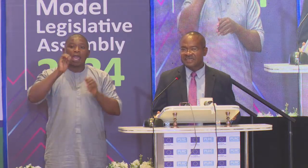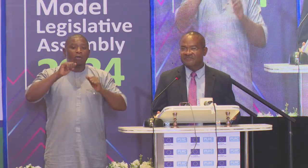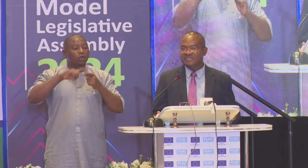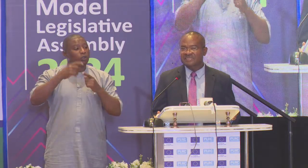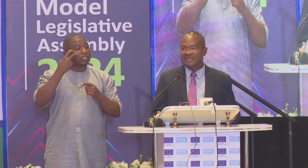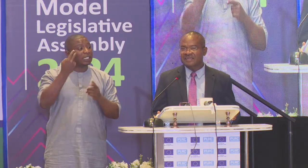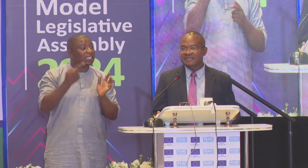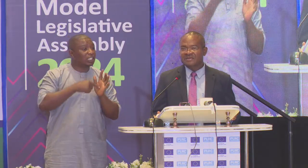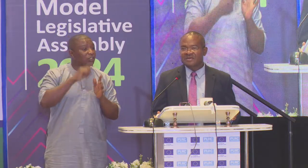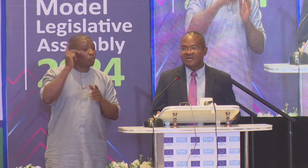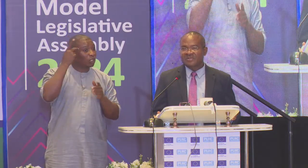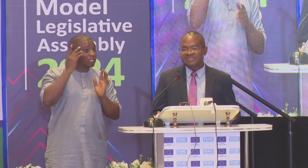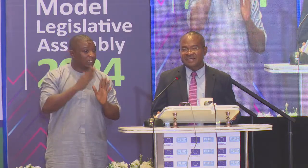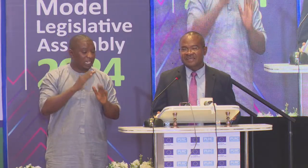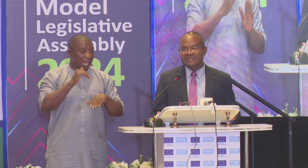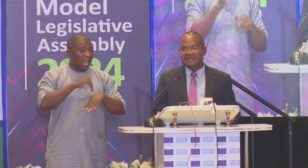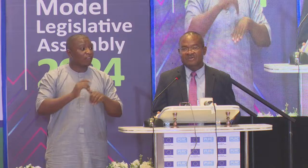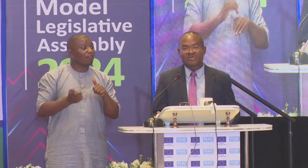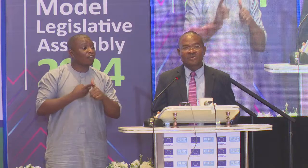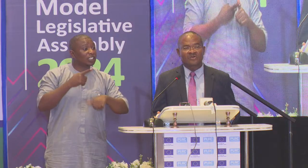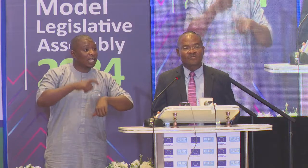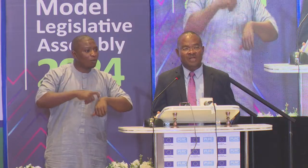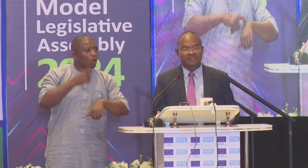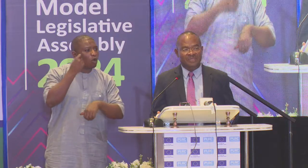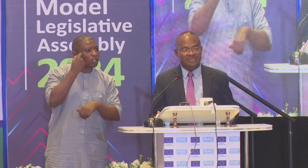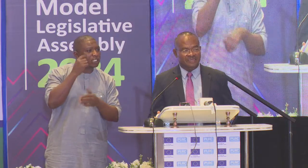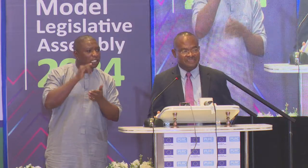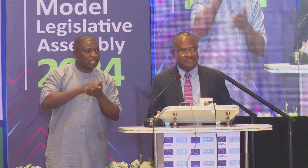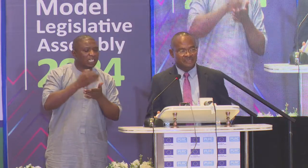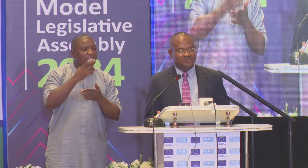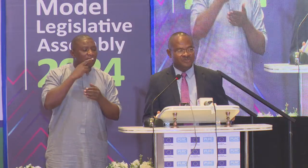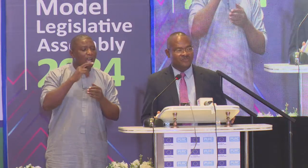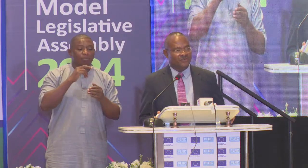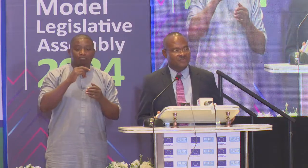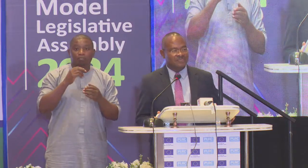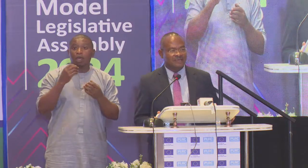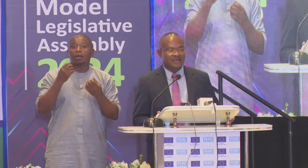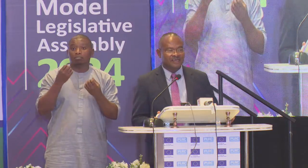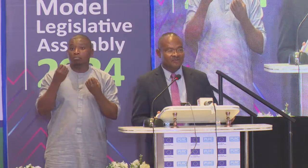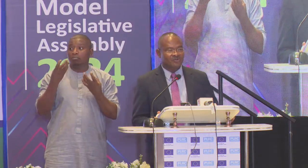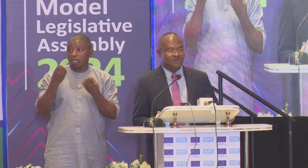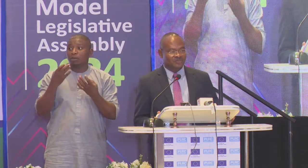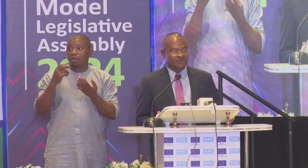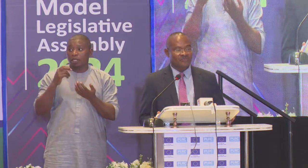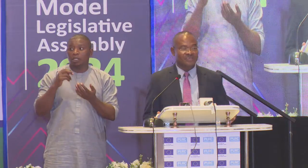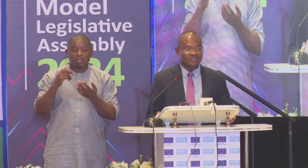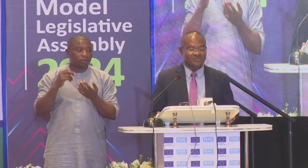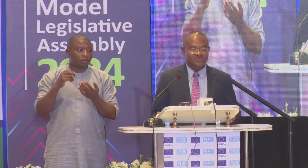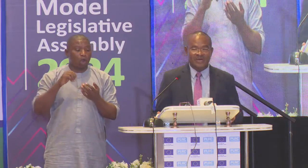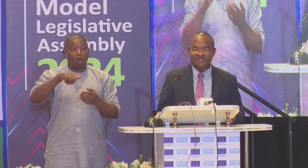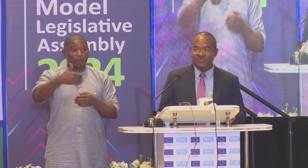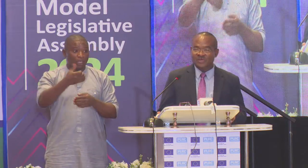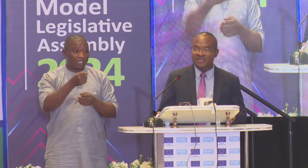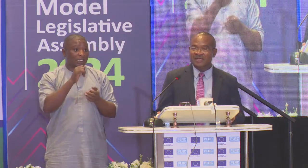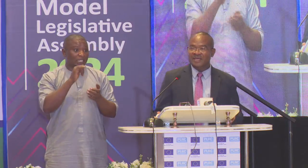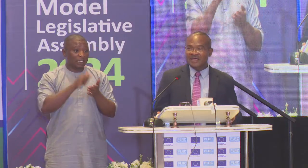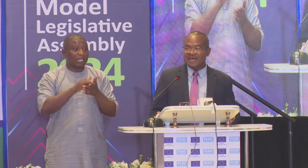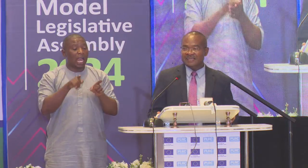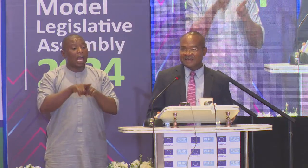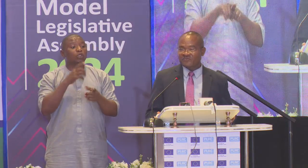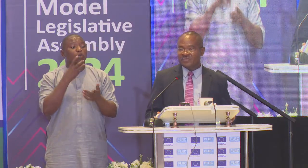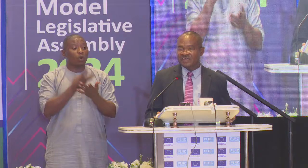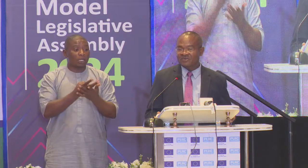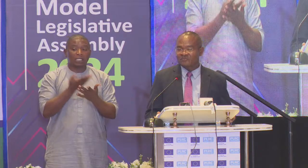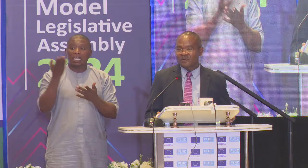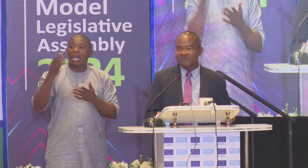at first hand, understand that there are a whole lot of well-meaning legislators. Of course, there are a whole lot of others who as well are there